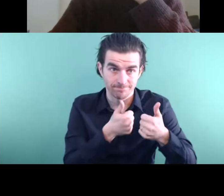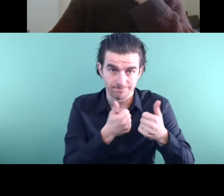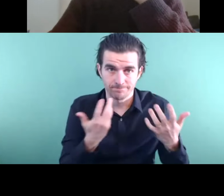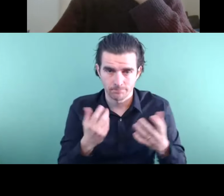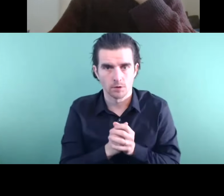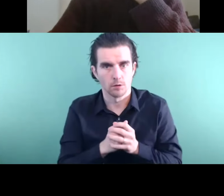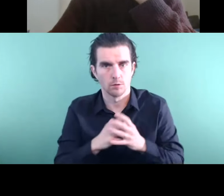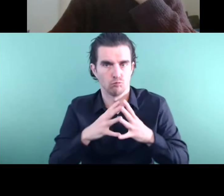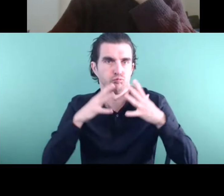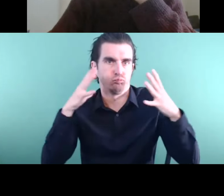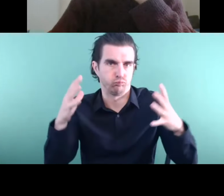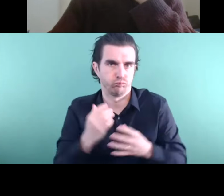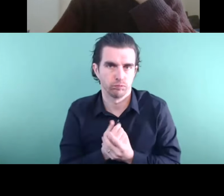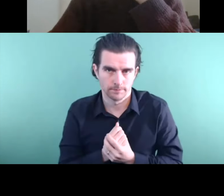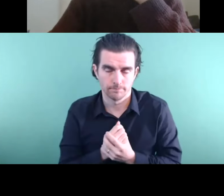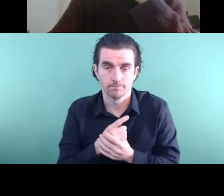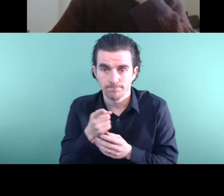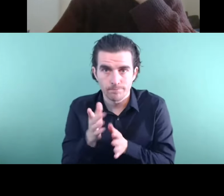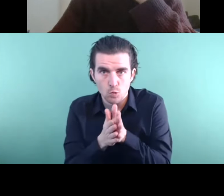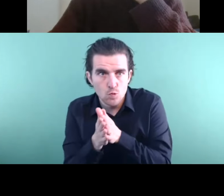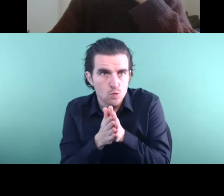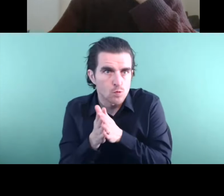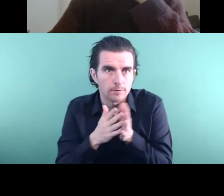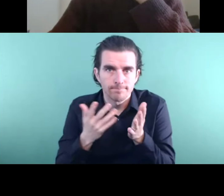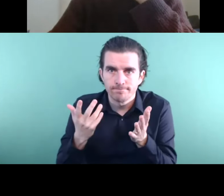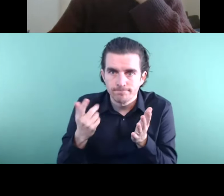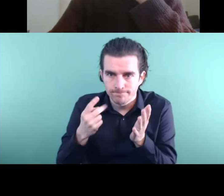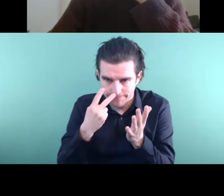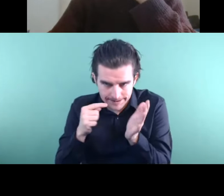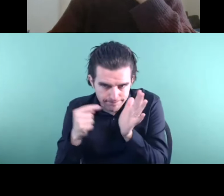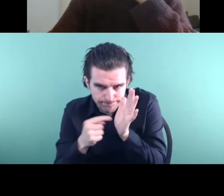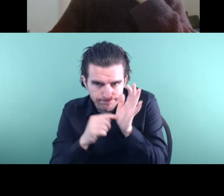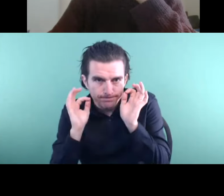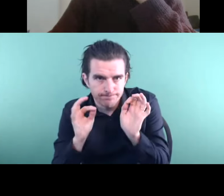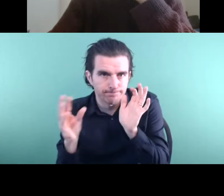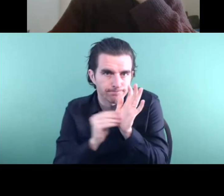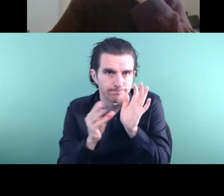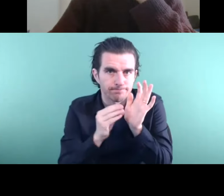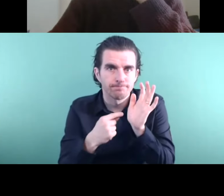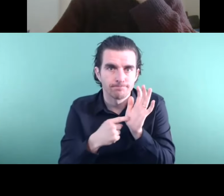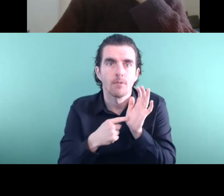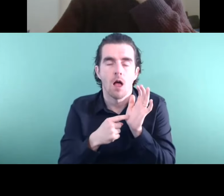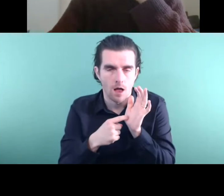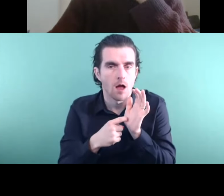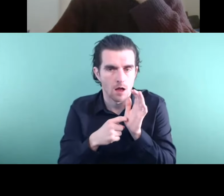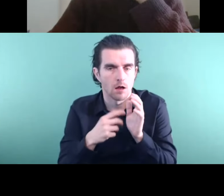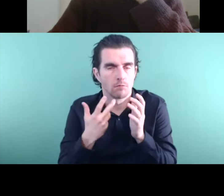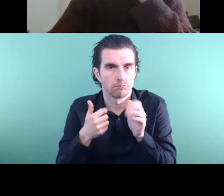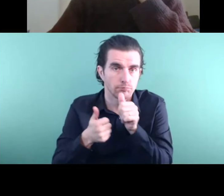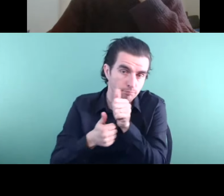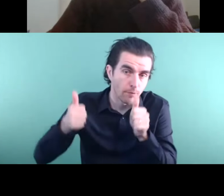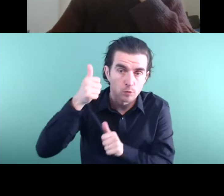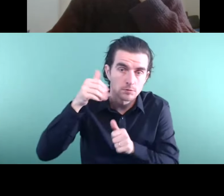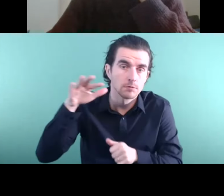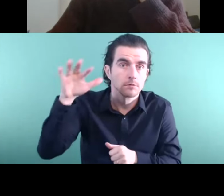both are needed. And also it focuses on particular aspects which are more important. Which